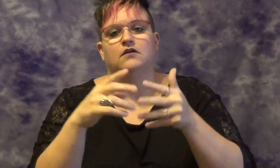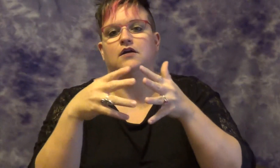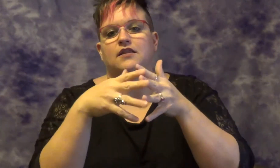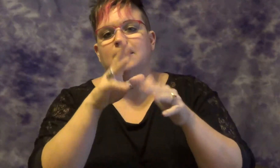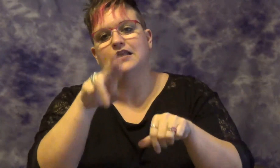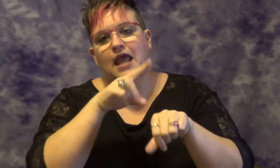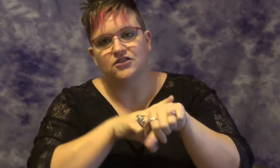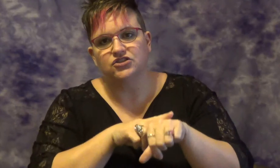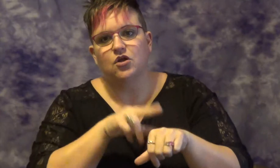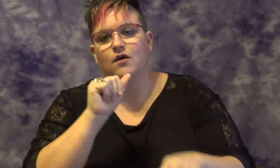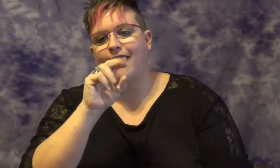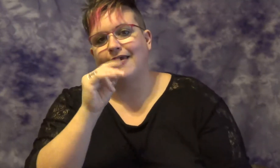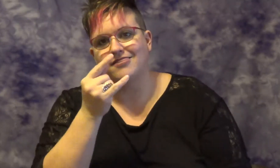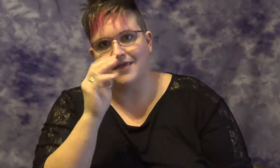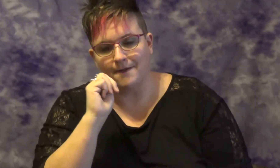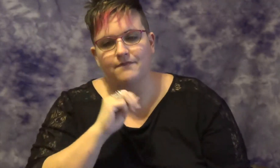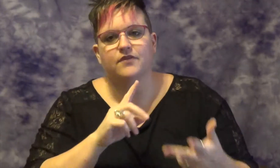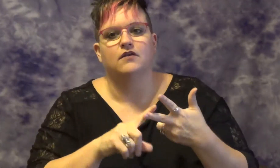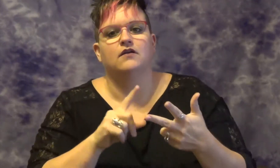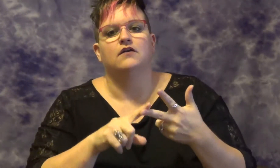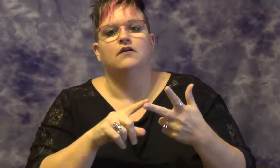Prayer, the National Anthem,